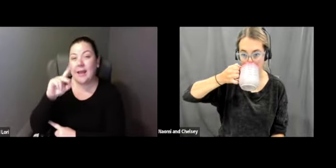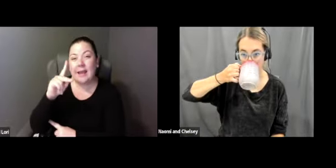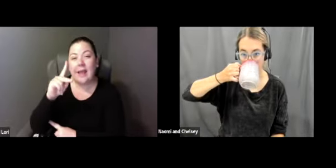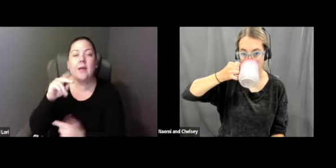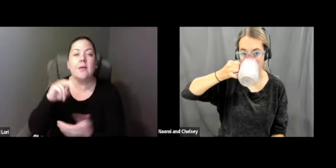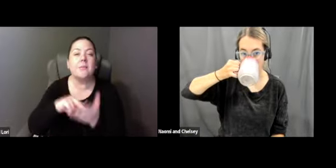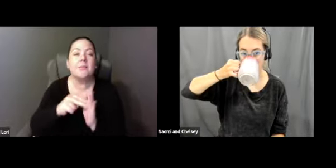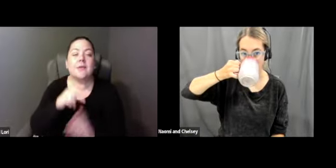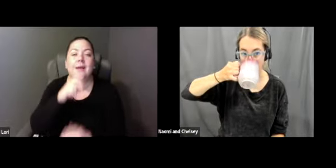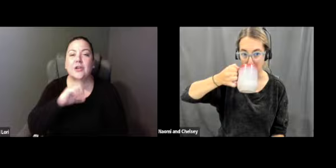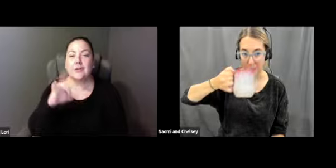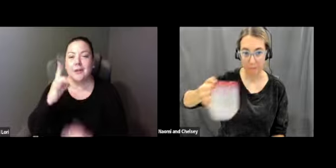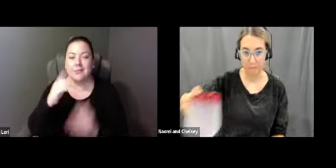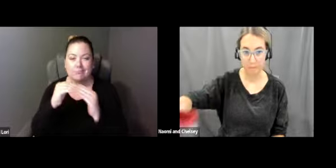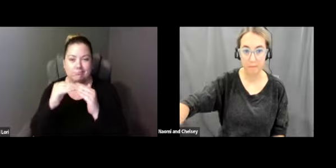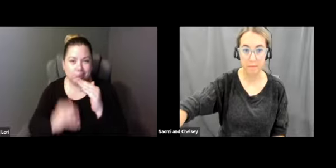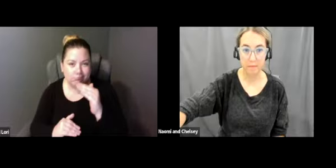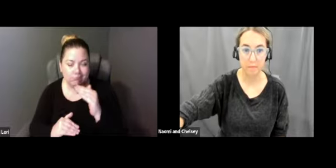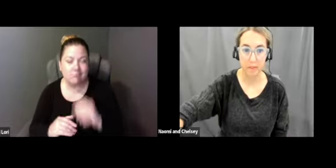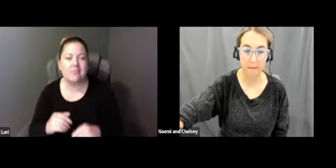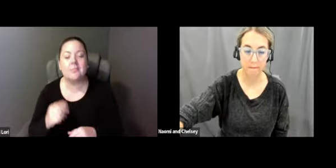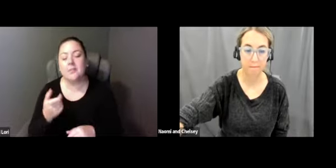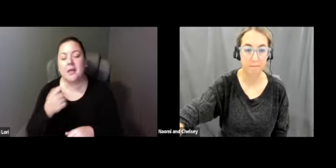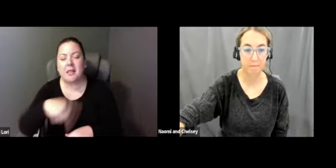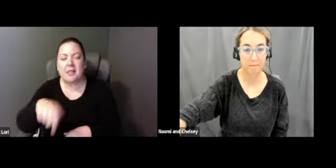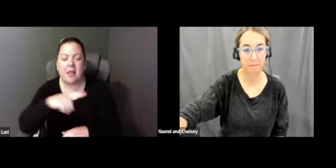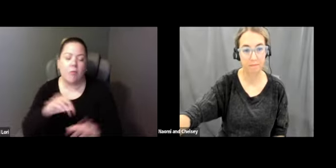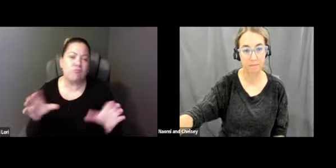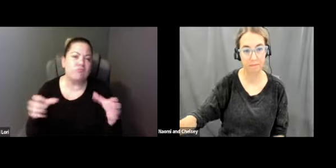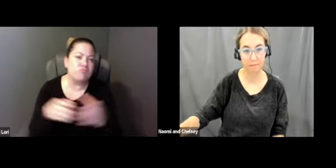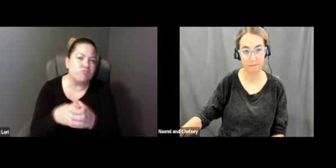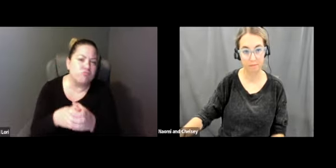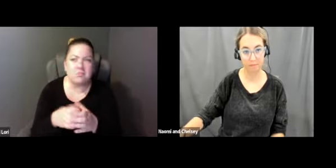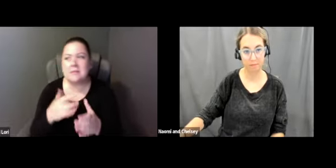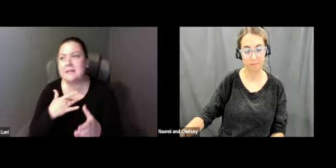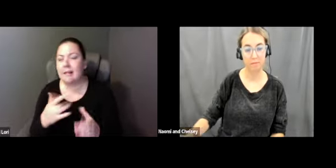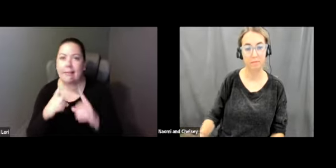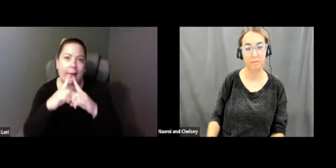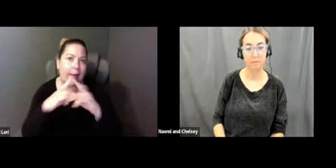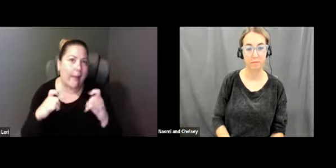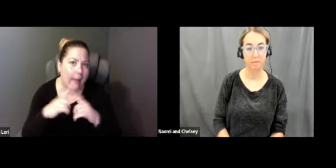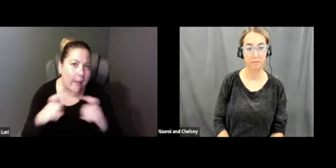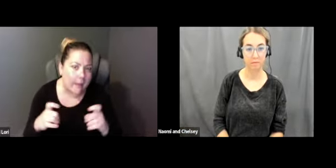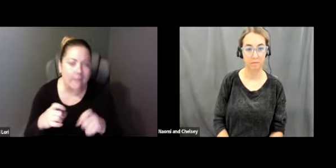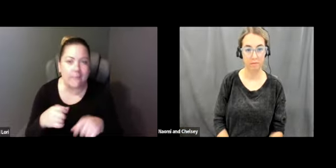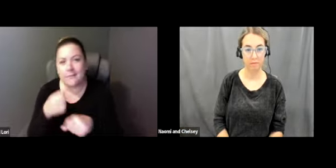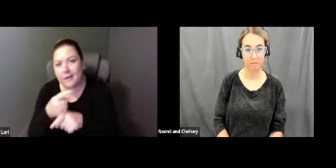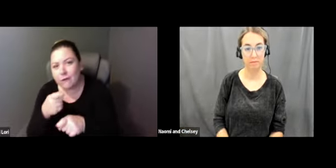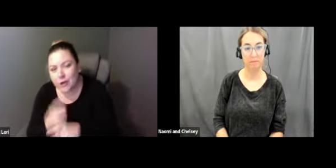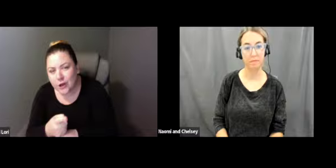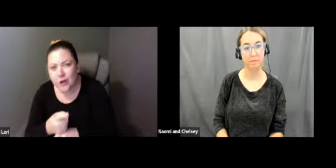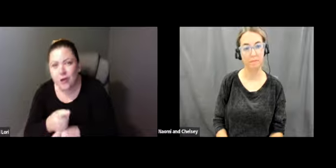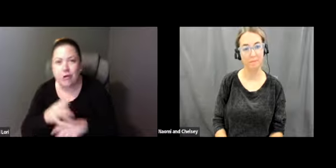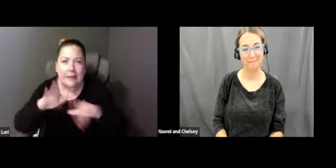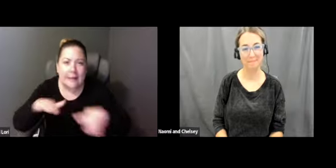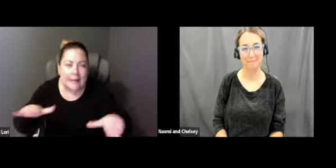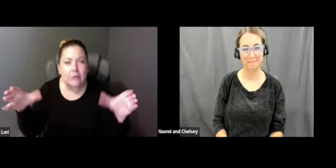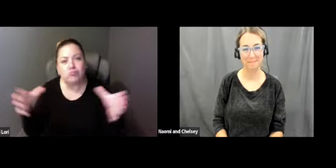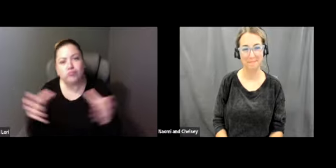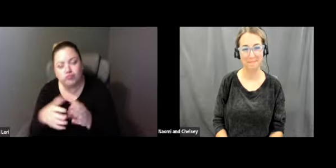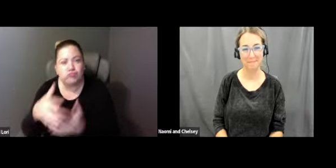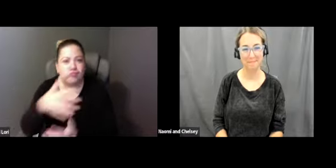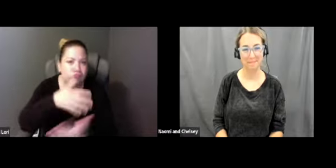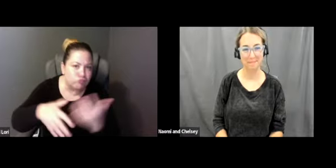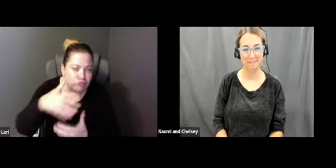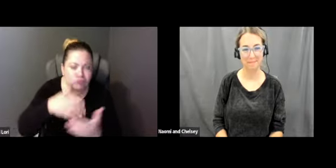age of 18. It's an organization for them to, again, come together, you know, share their experience about growing up in